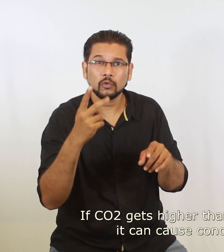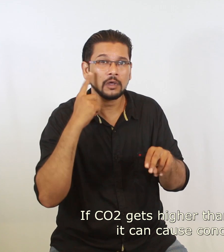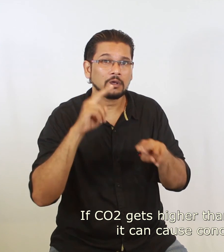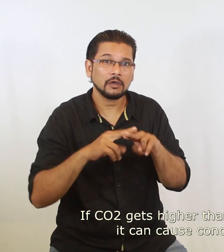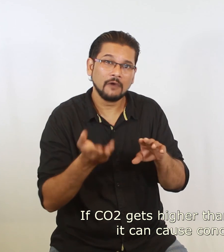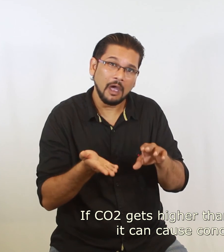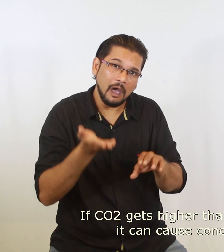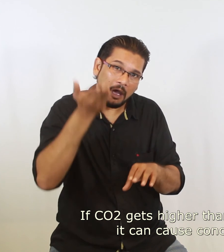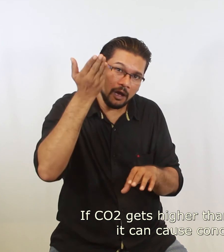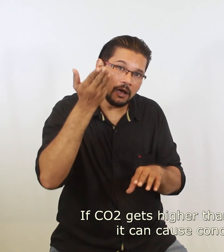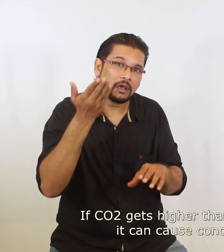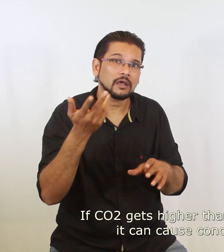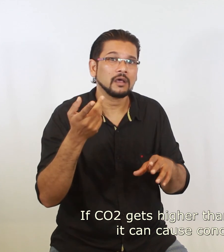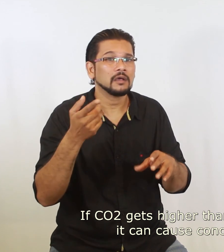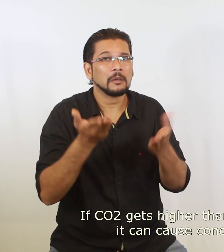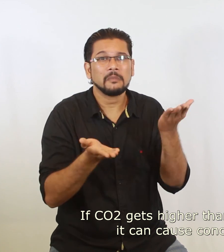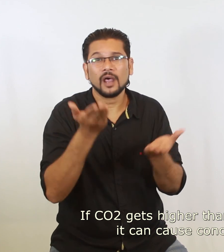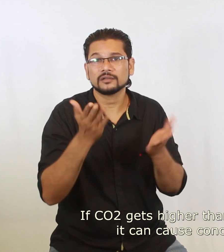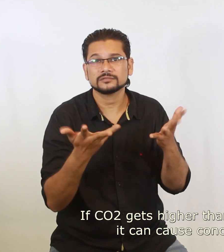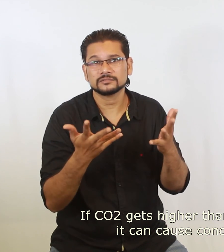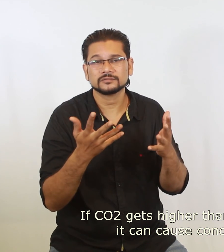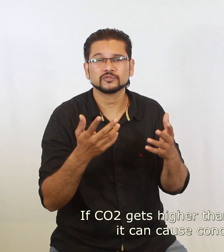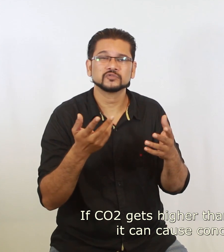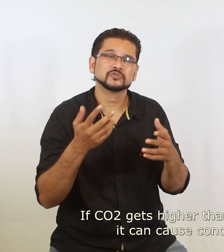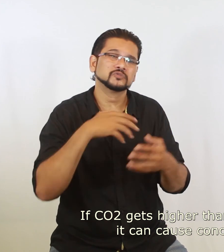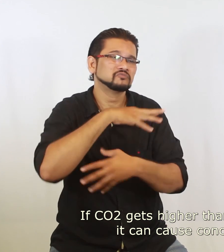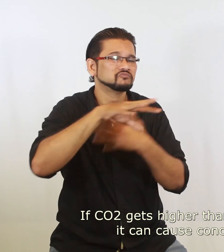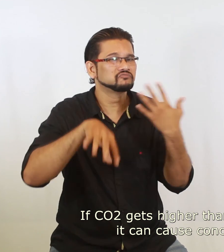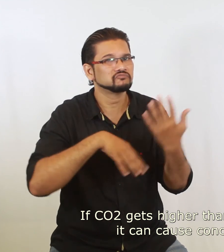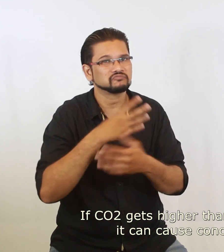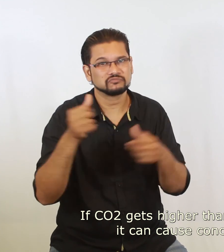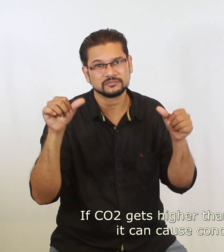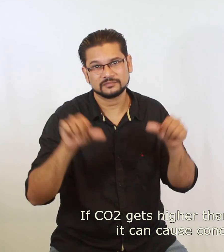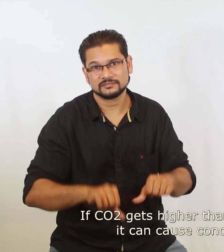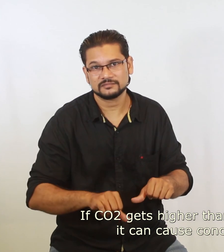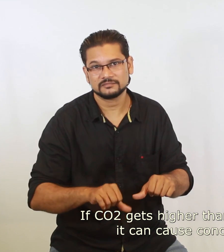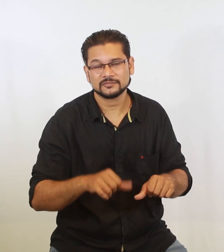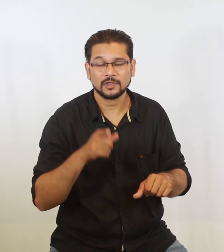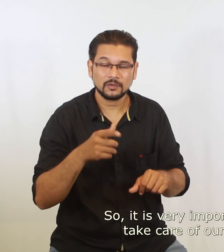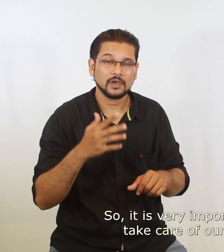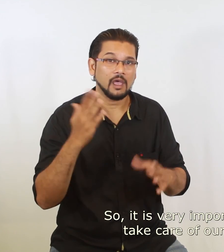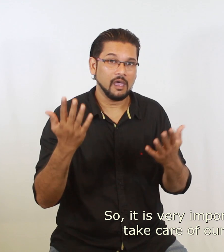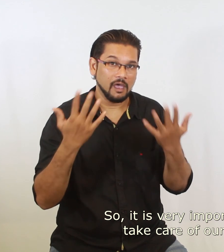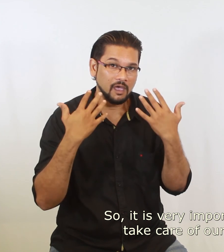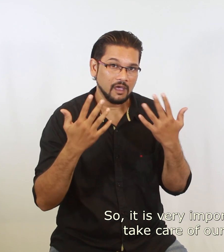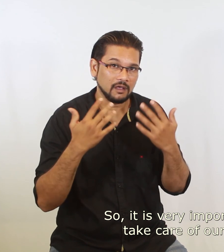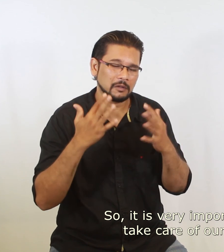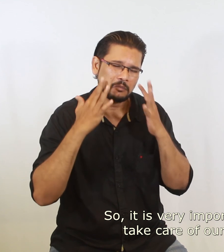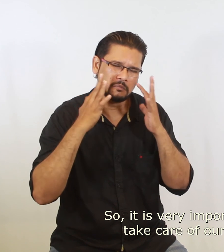If CO2 gets higher than required, it can cause concerns. So, it is